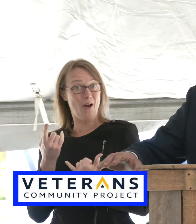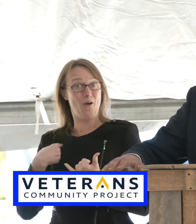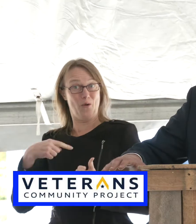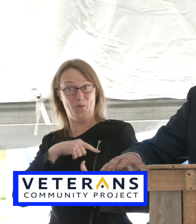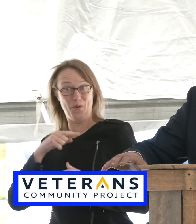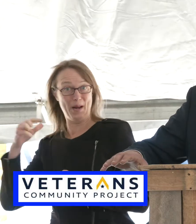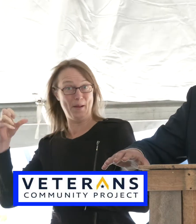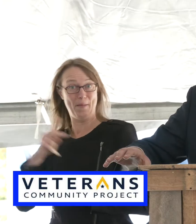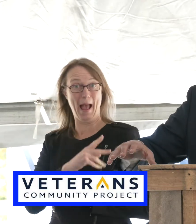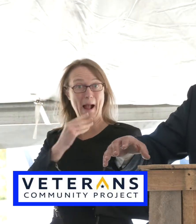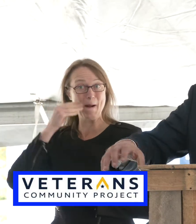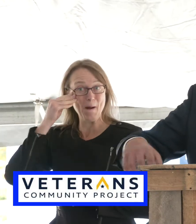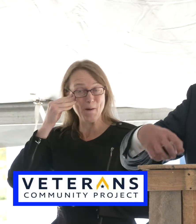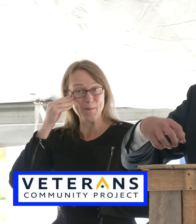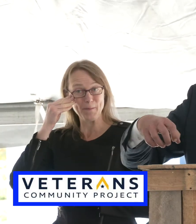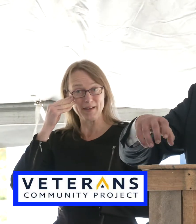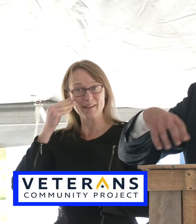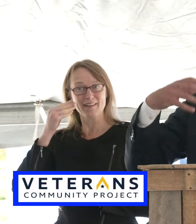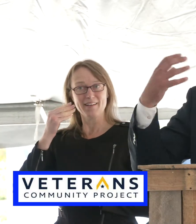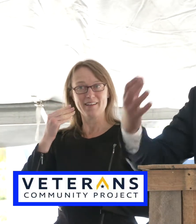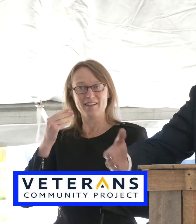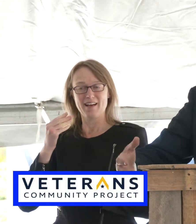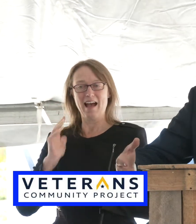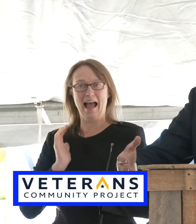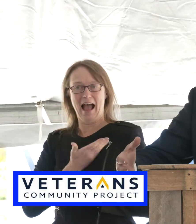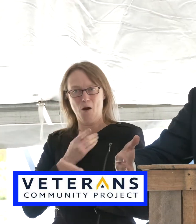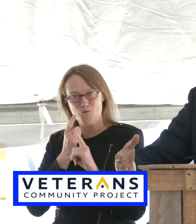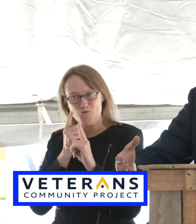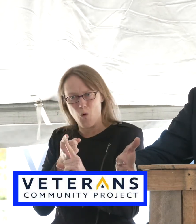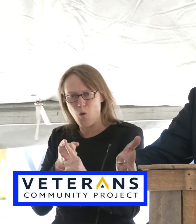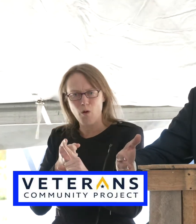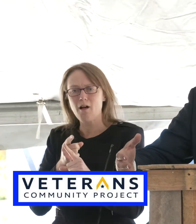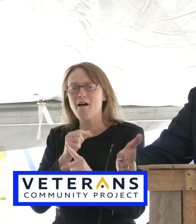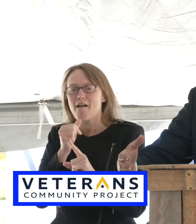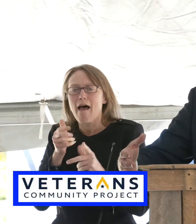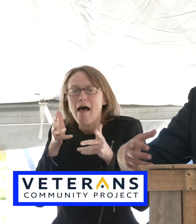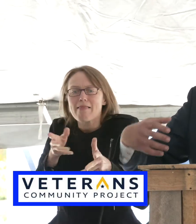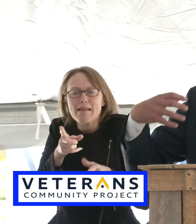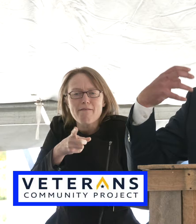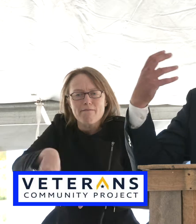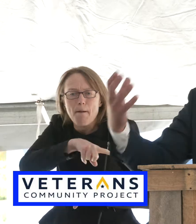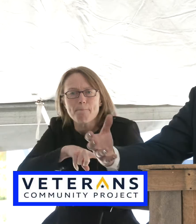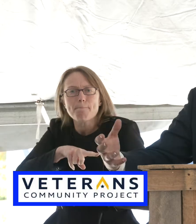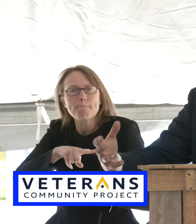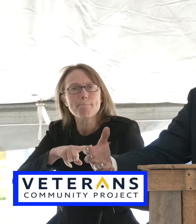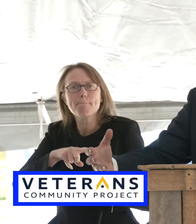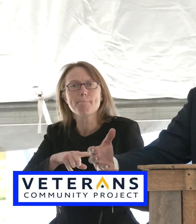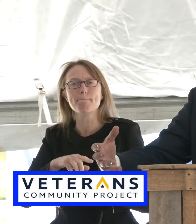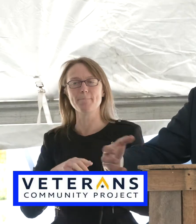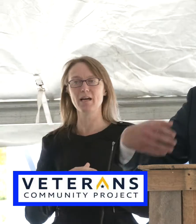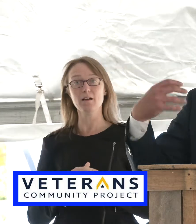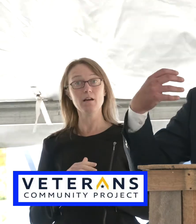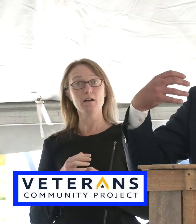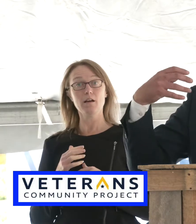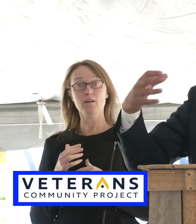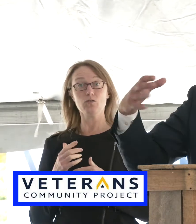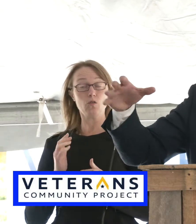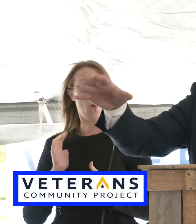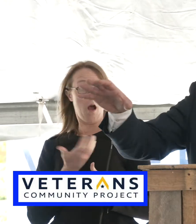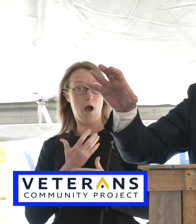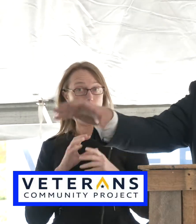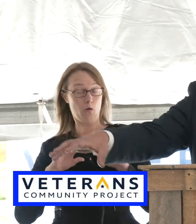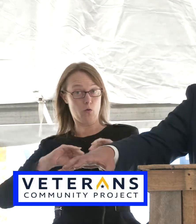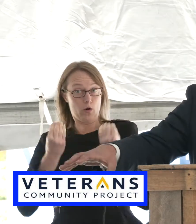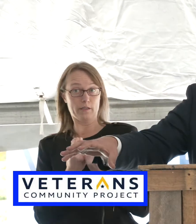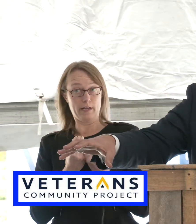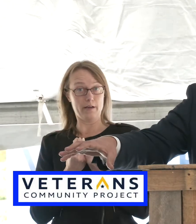promise not to leave you behind. And that is the living memorial that VCP represents. It's a community stepping up and saying, we're not